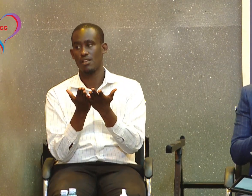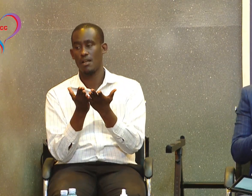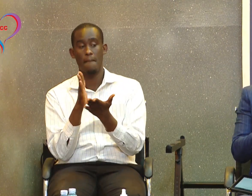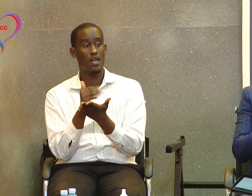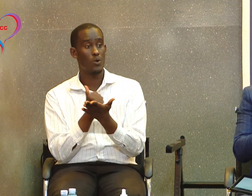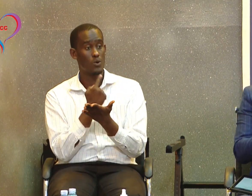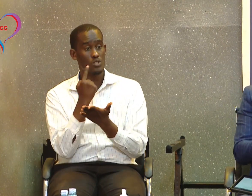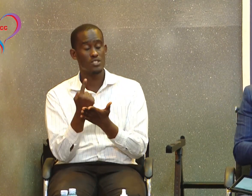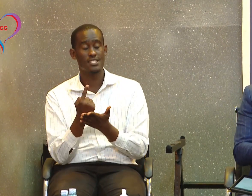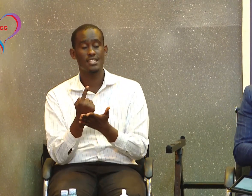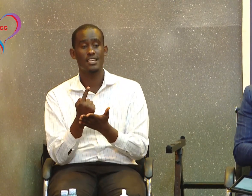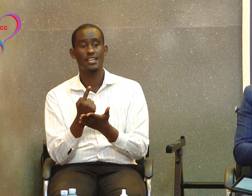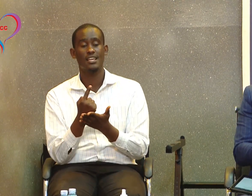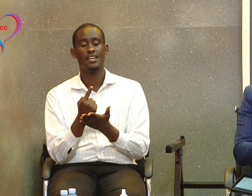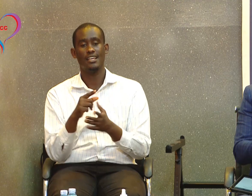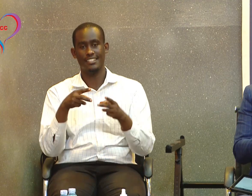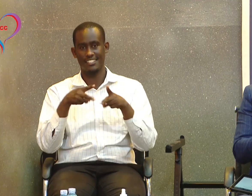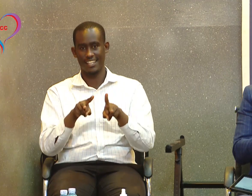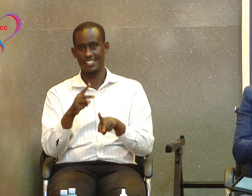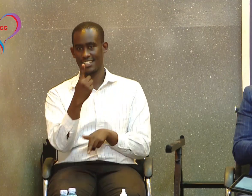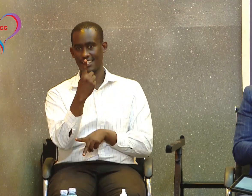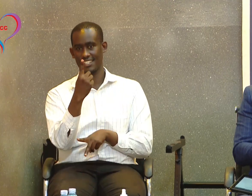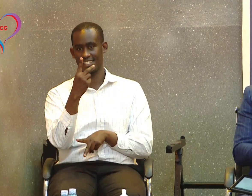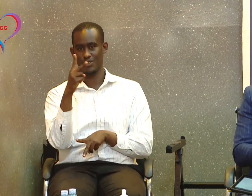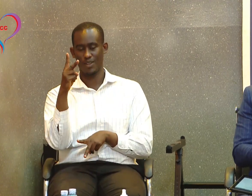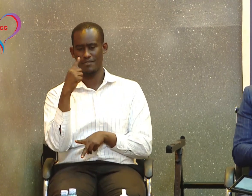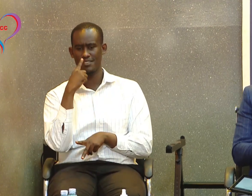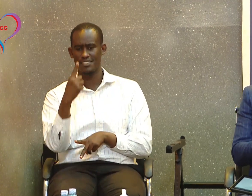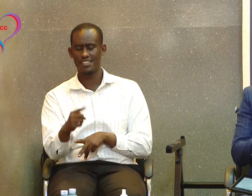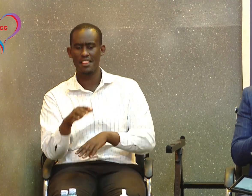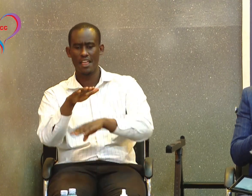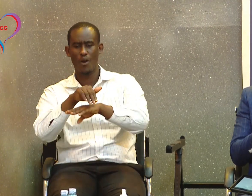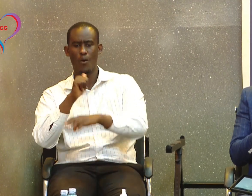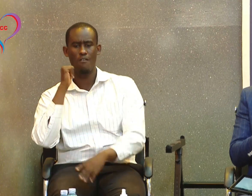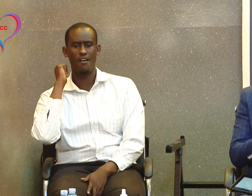will see in chapter 12 of Genesis, we see the call of Abraham.